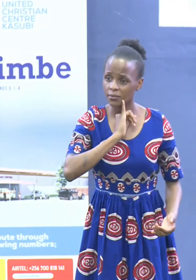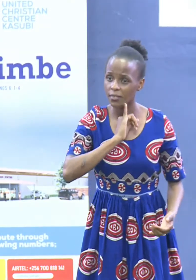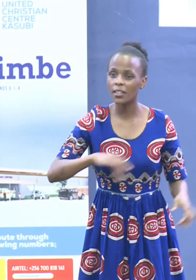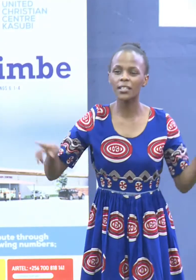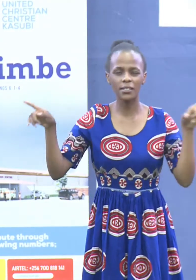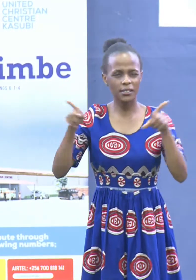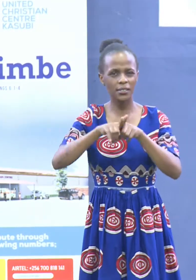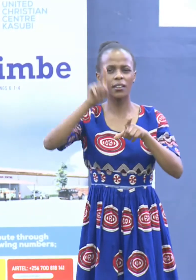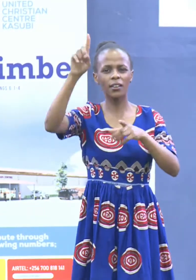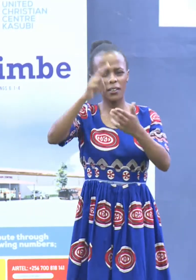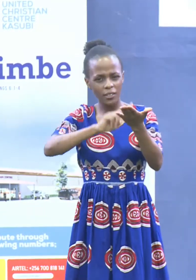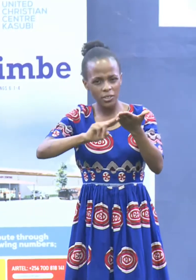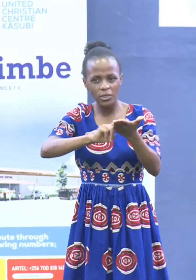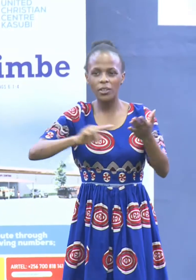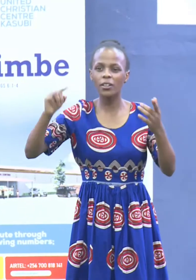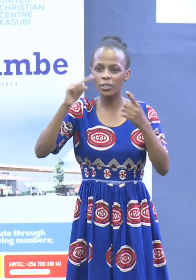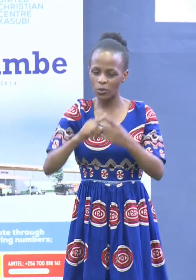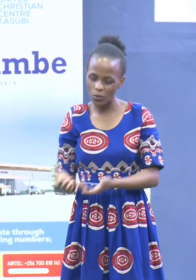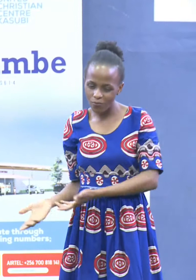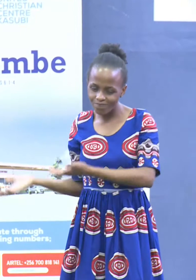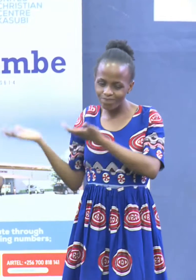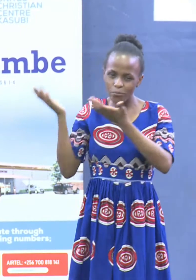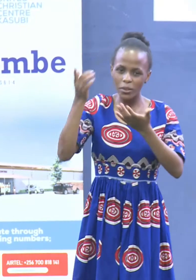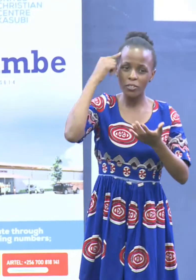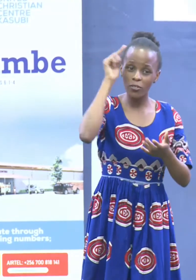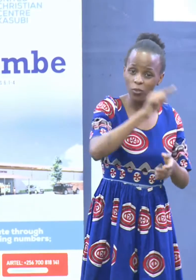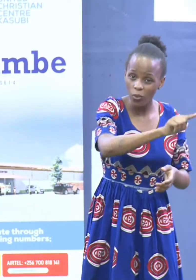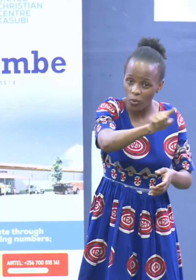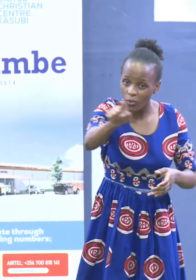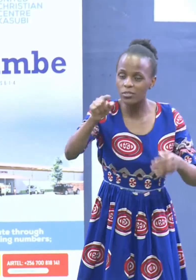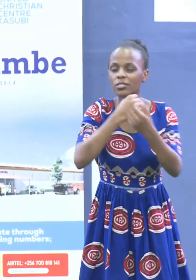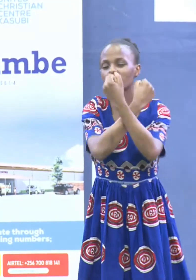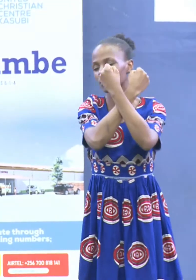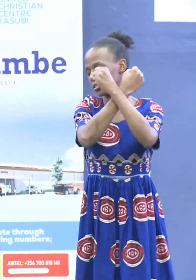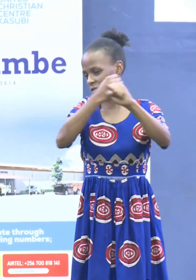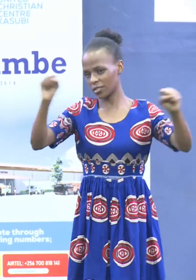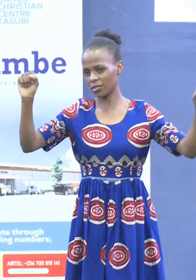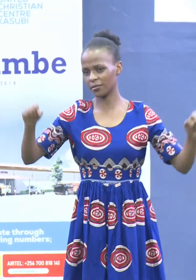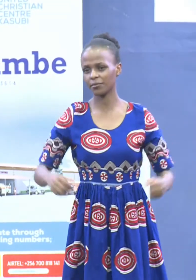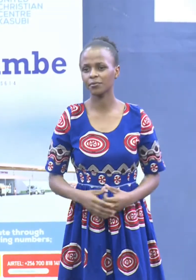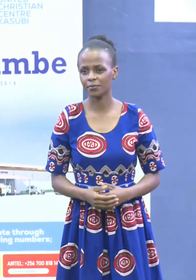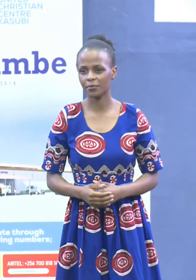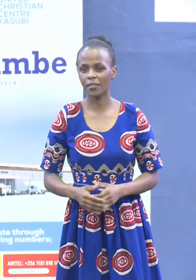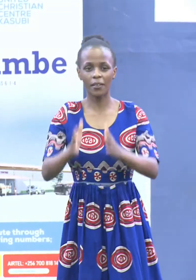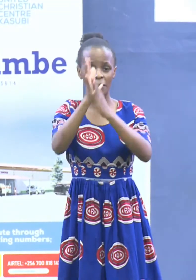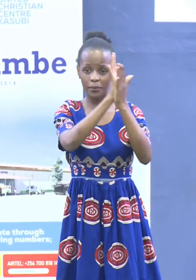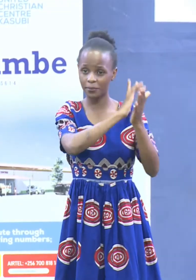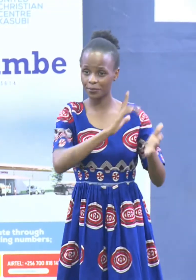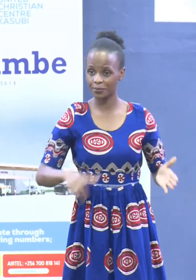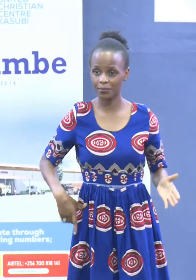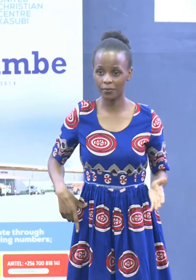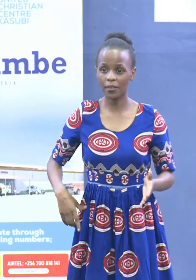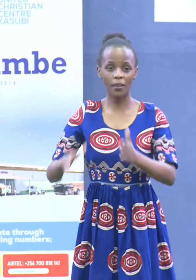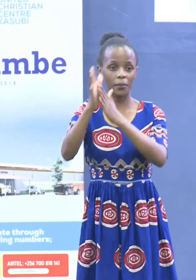Ate n'akikozesa n'okuleetera ggwe obulokozi. And also to bring you salvation. Mukama yebazibwe. Praise the